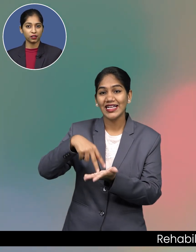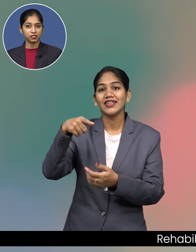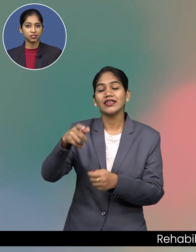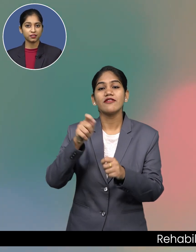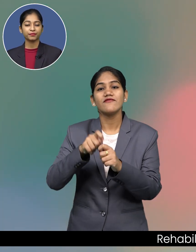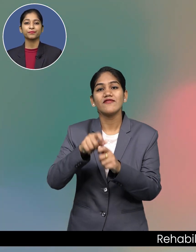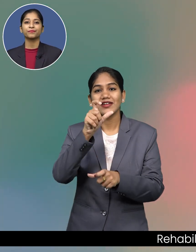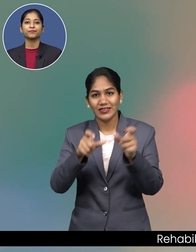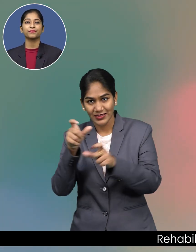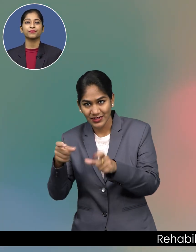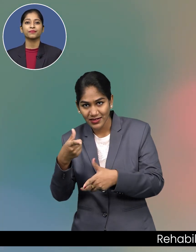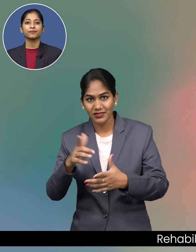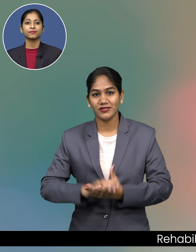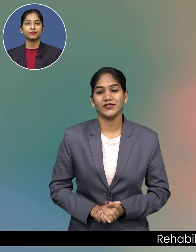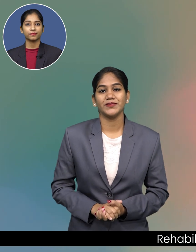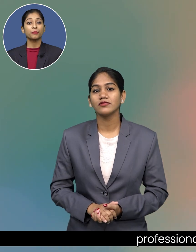Rehabilitation workers,